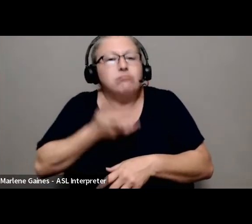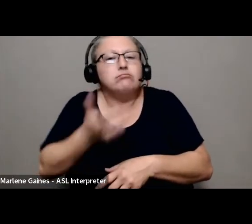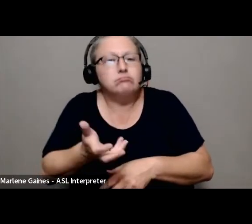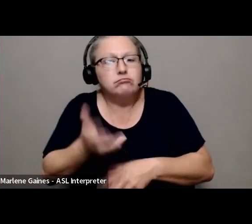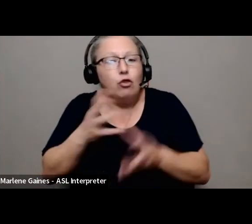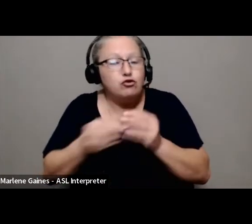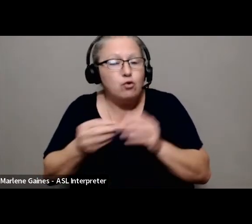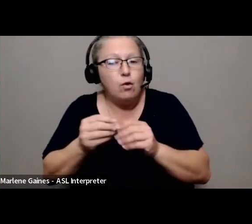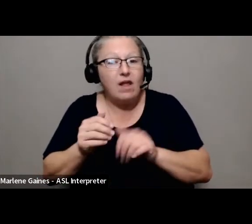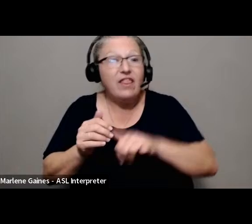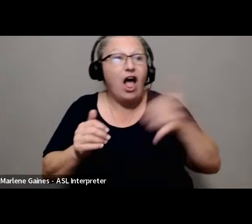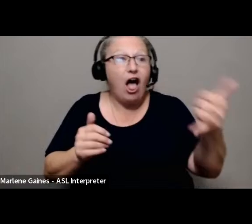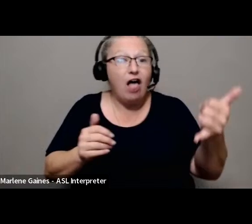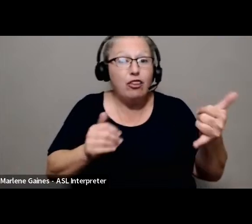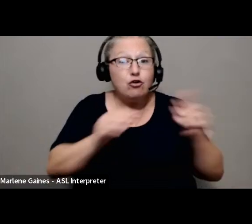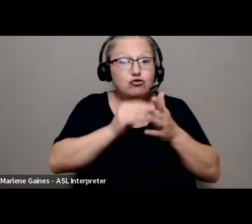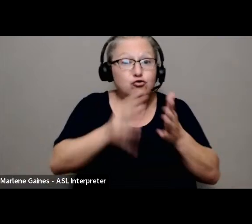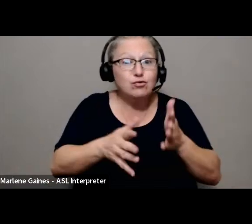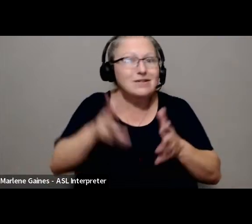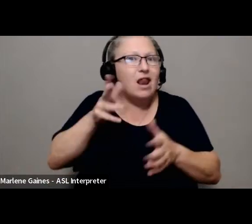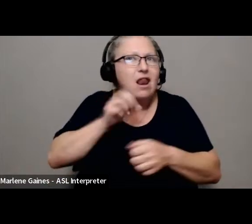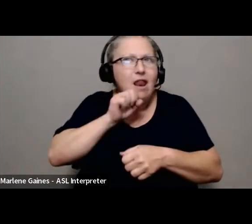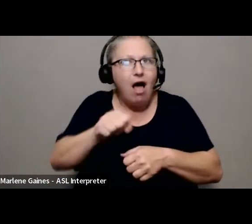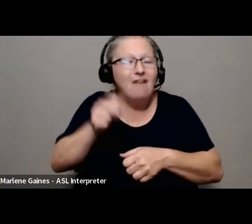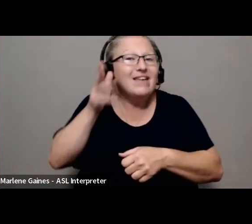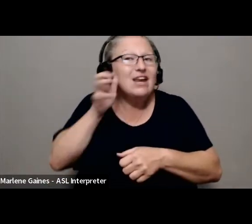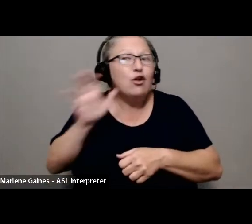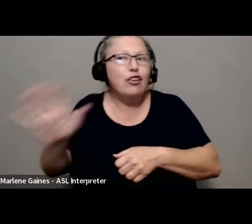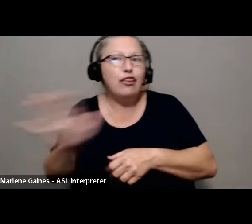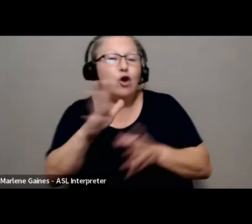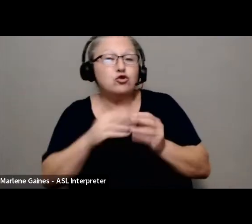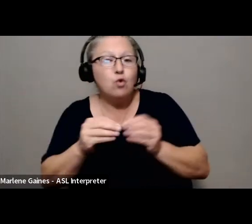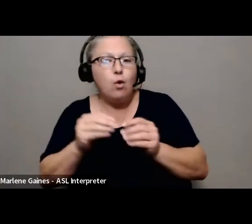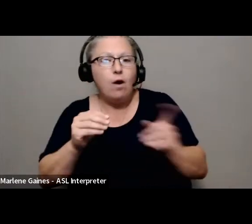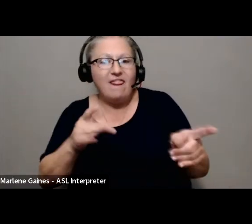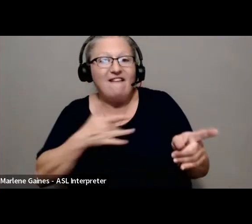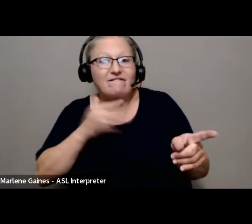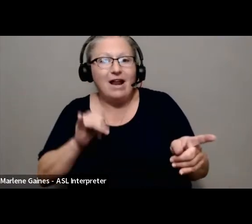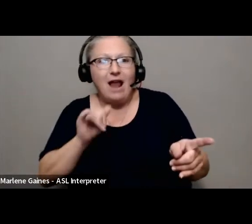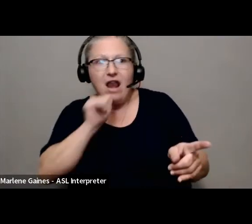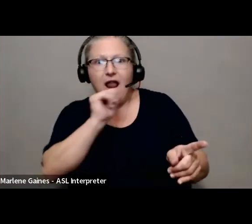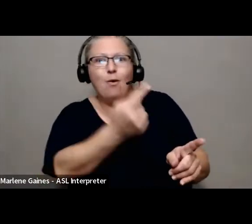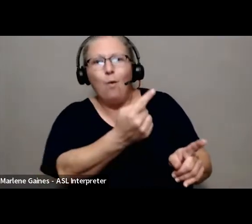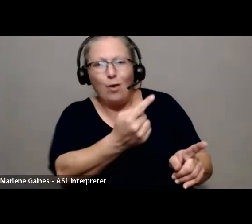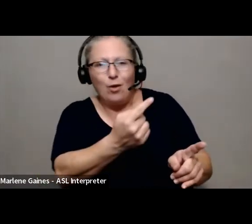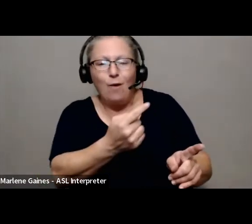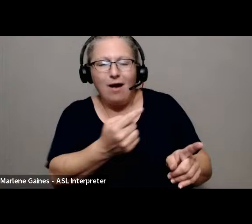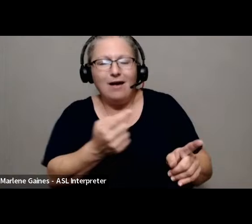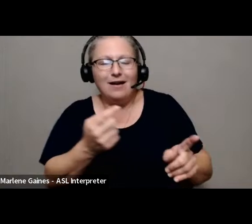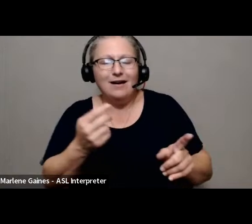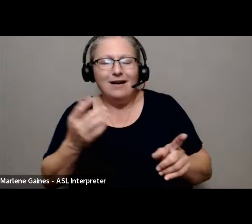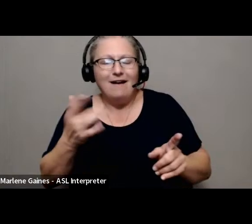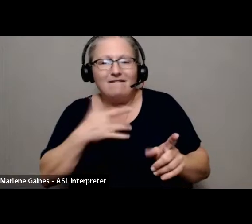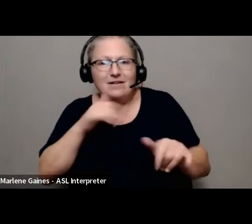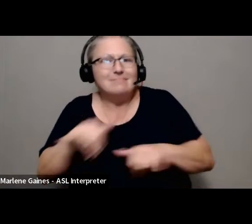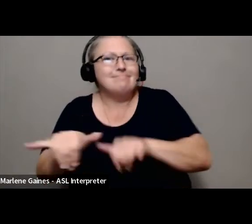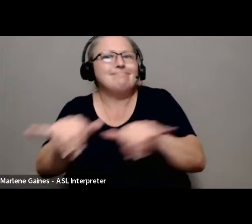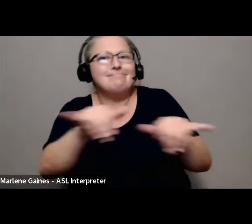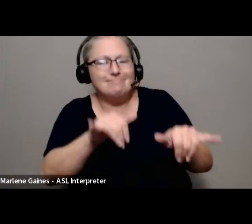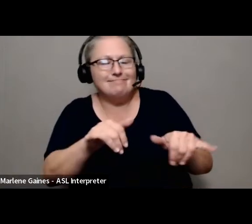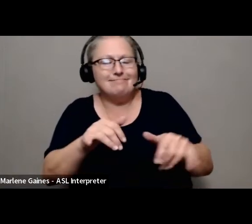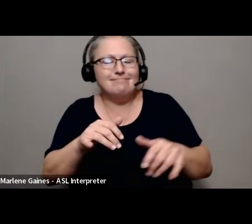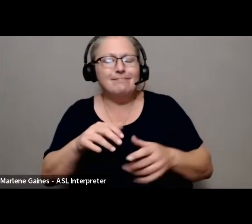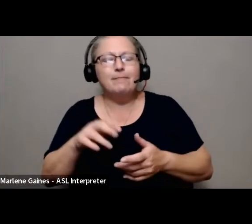students in the group love hearing the stories because it makes them feel like they're not the only one in the world. Validation. Yeah, exactly. And they